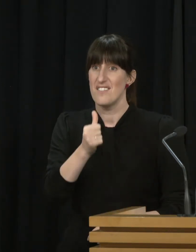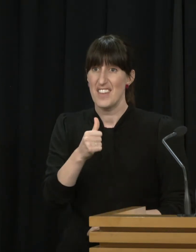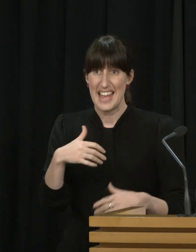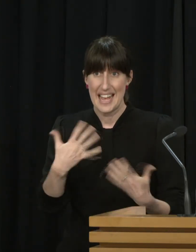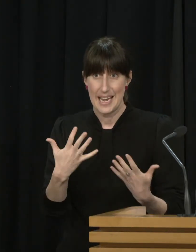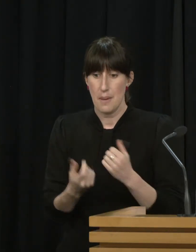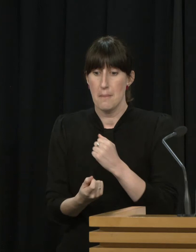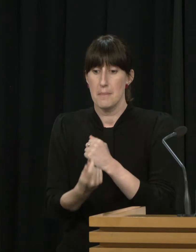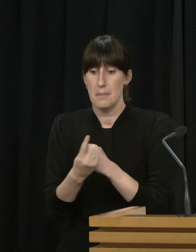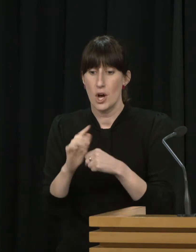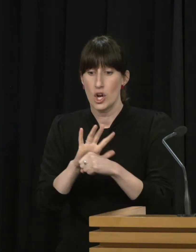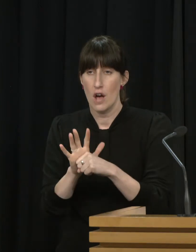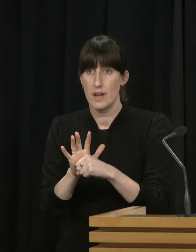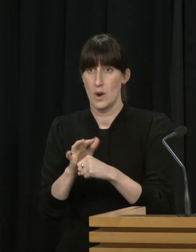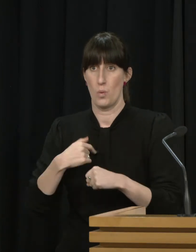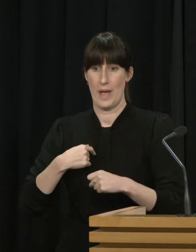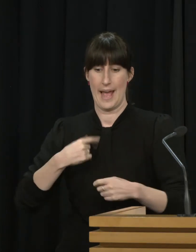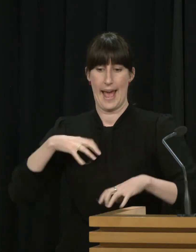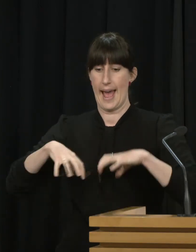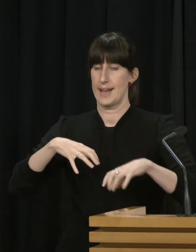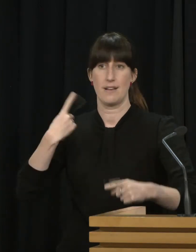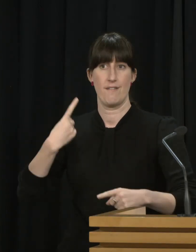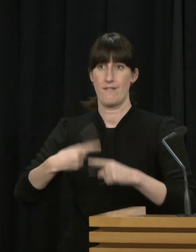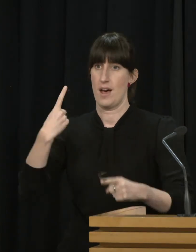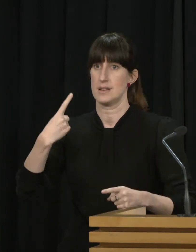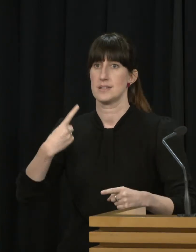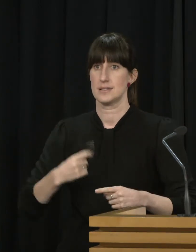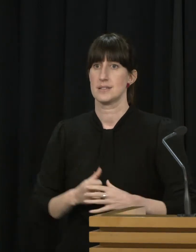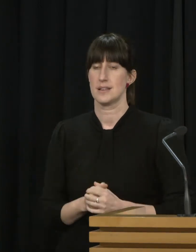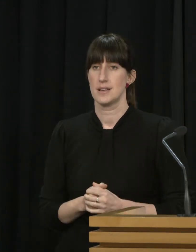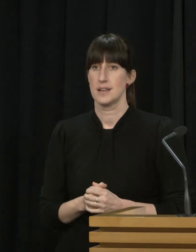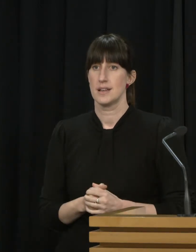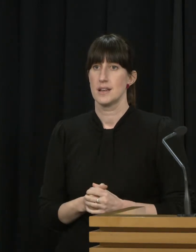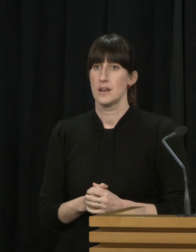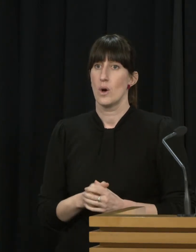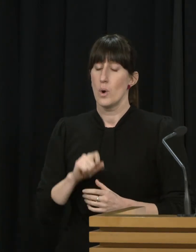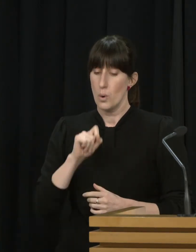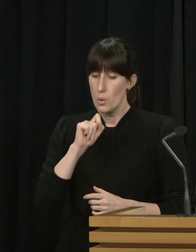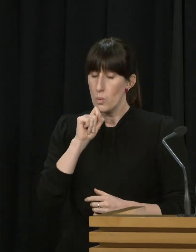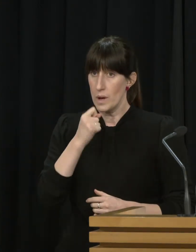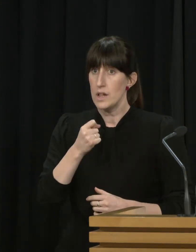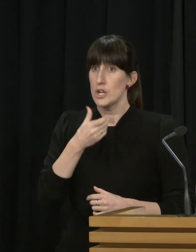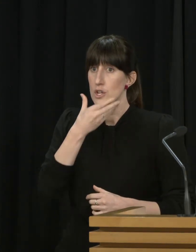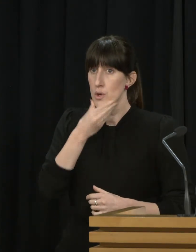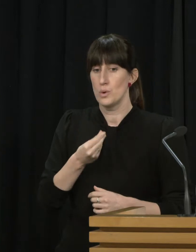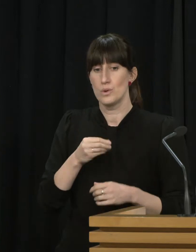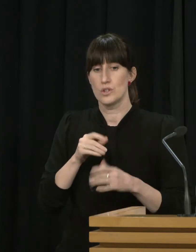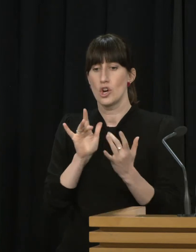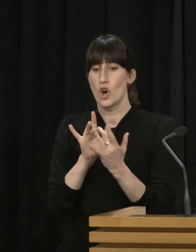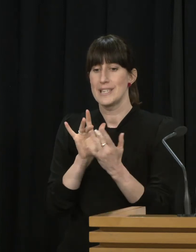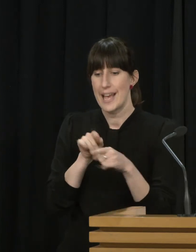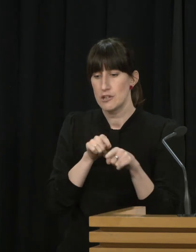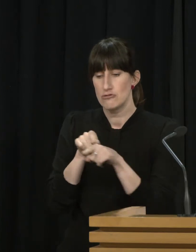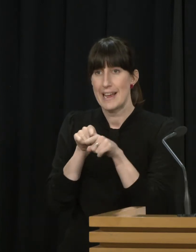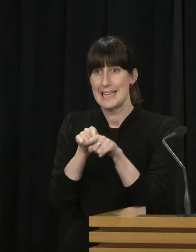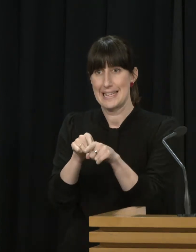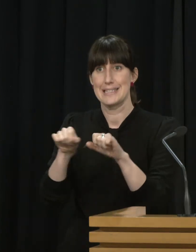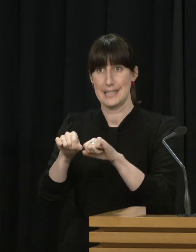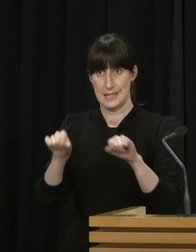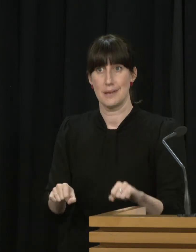potential case of COVID-19 in the community. Yes, we would continue to use our contact tracing